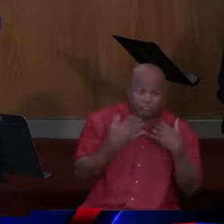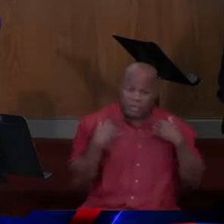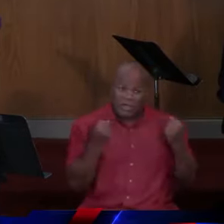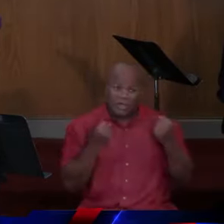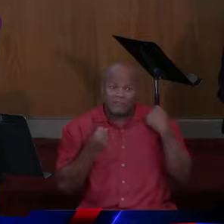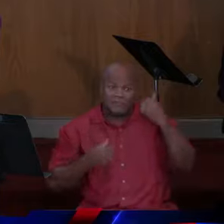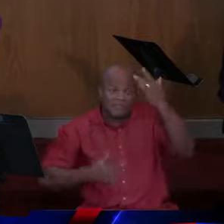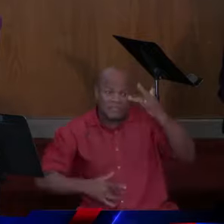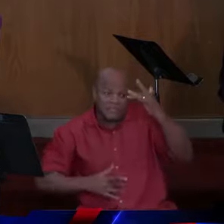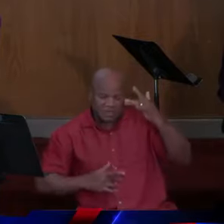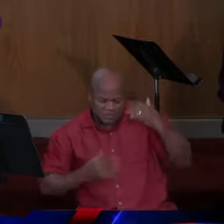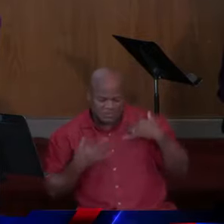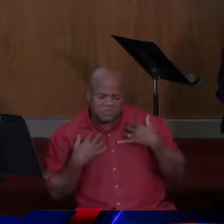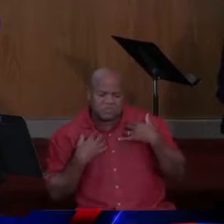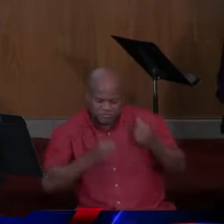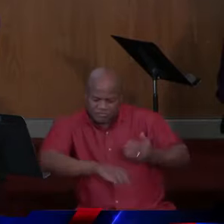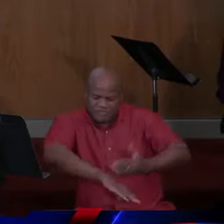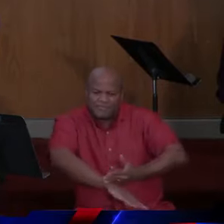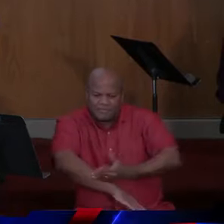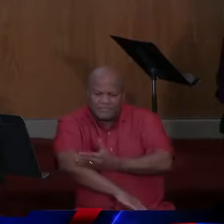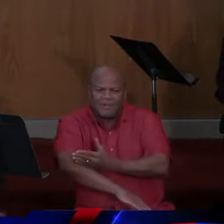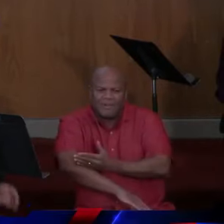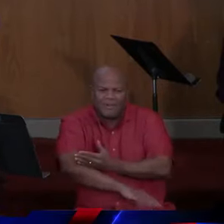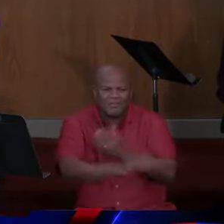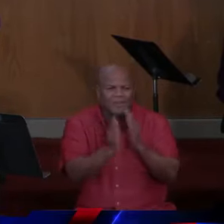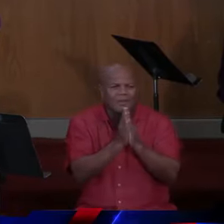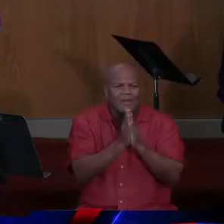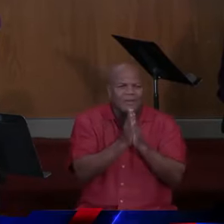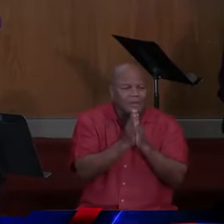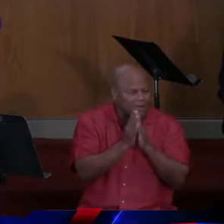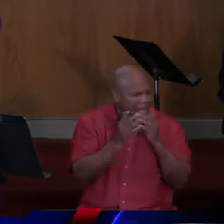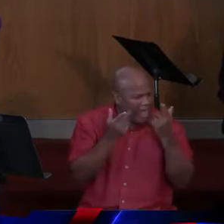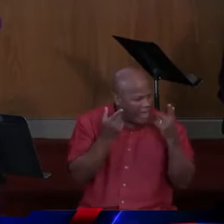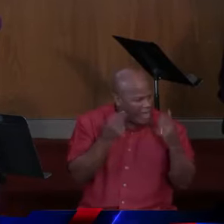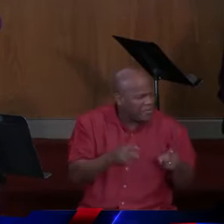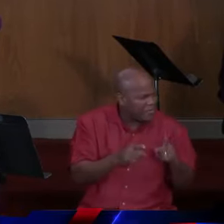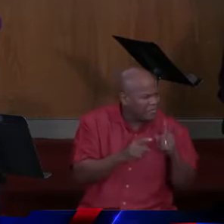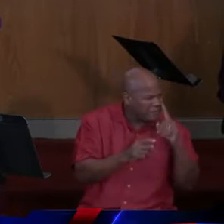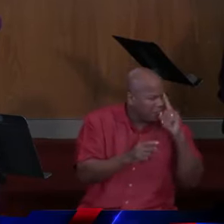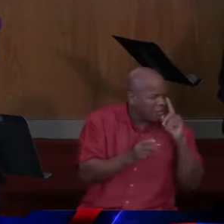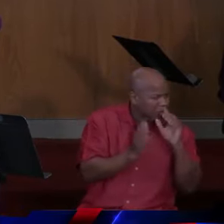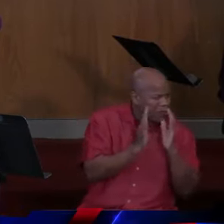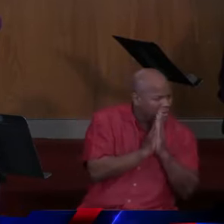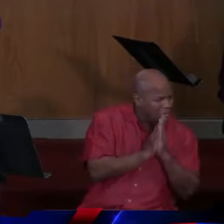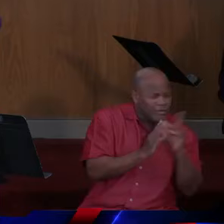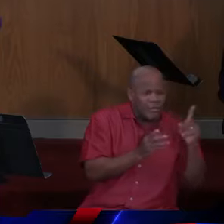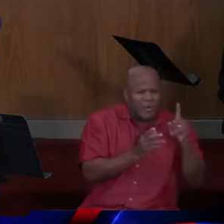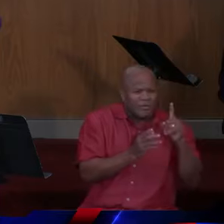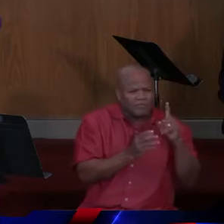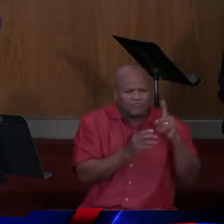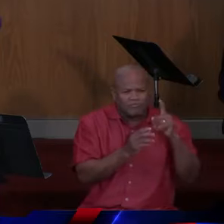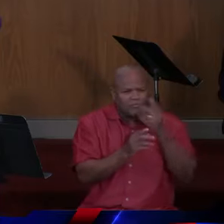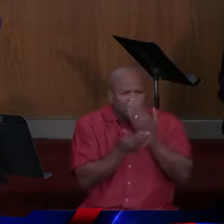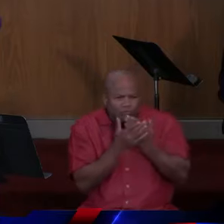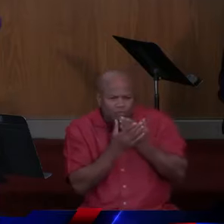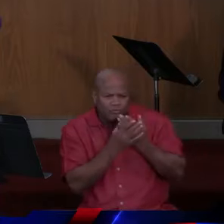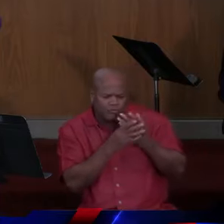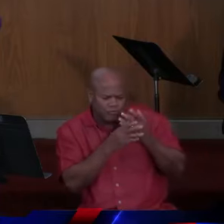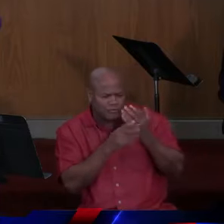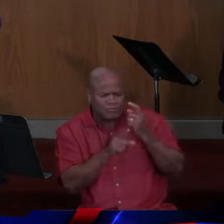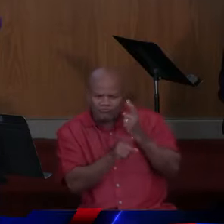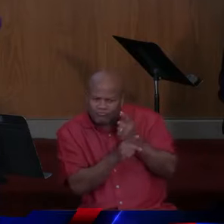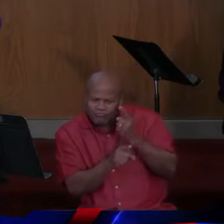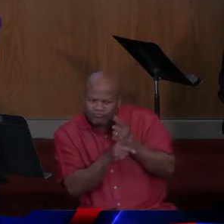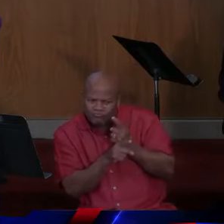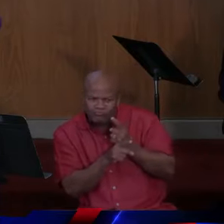are recovering. I pray that you are taking practical and yet faithful precautions, that you